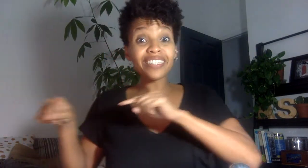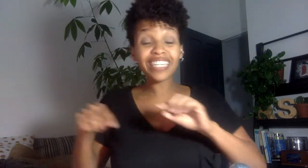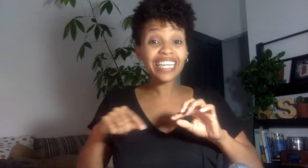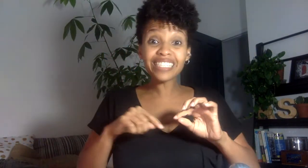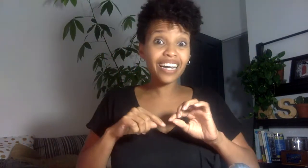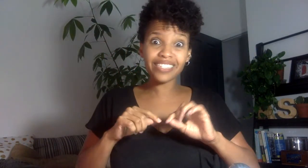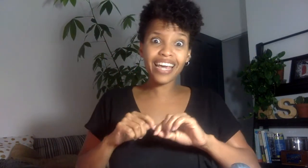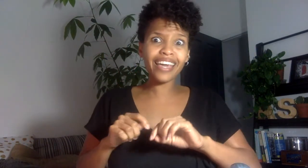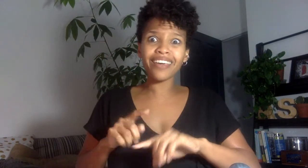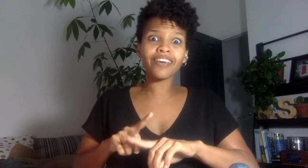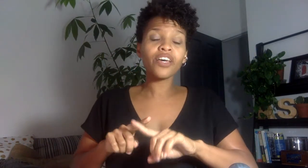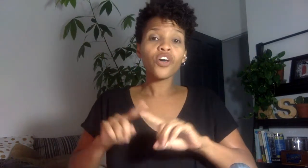he's not